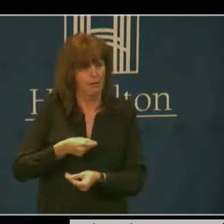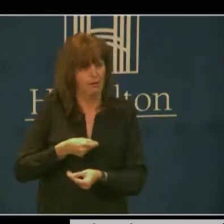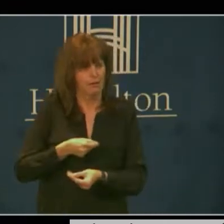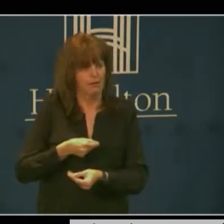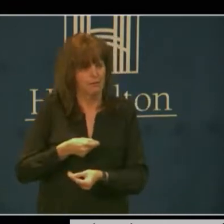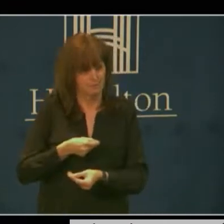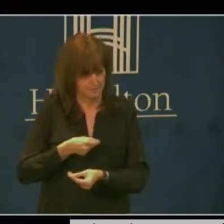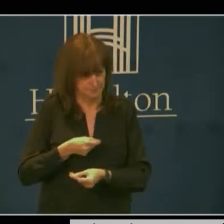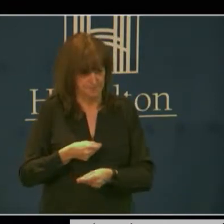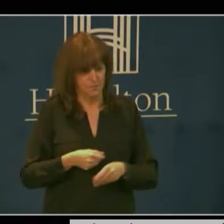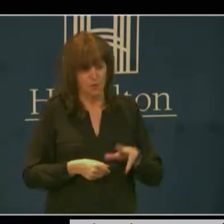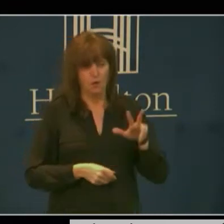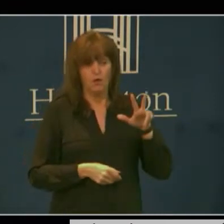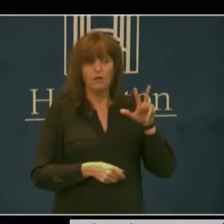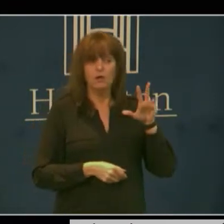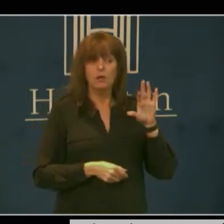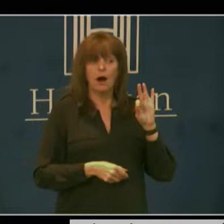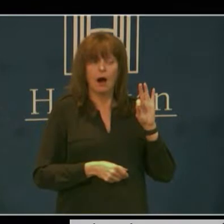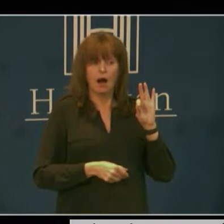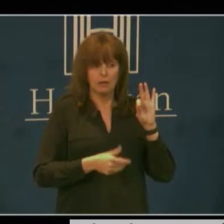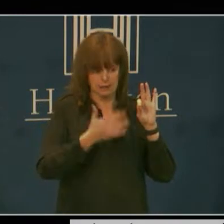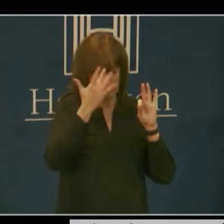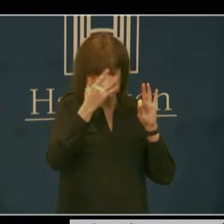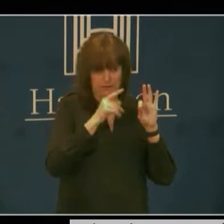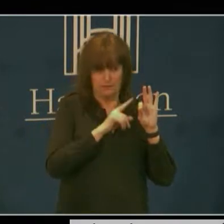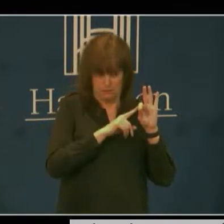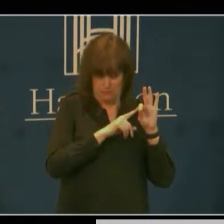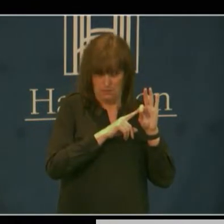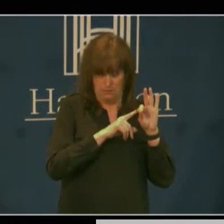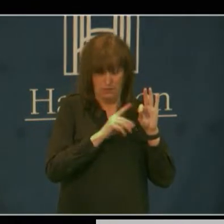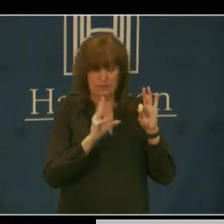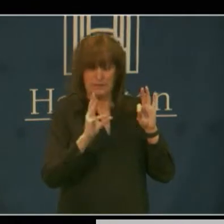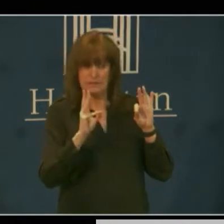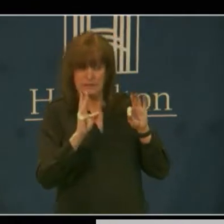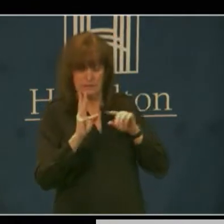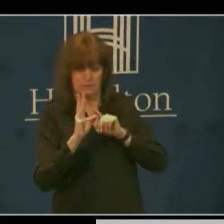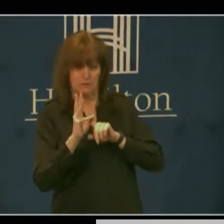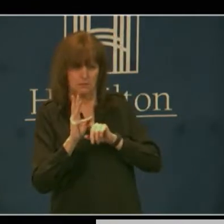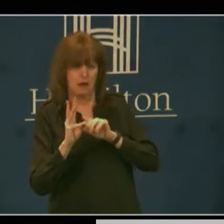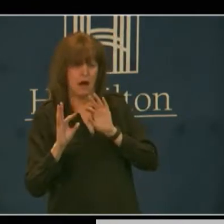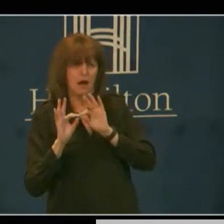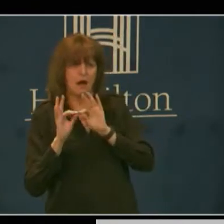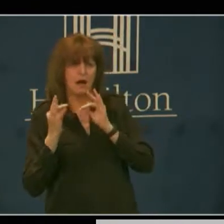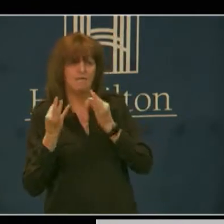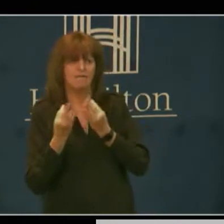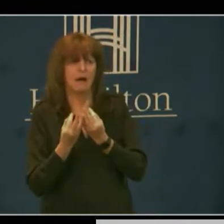one cluster of six members of a family, and there's several others where,